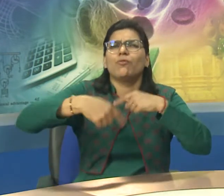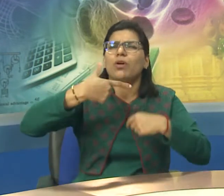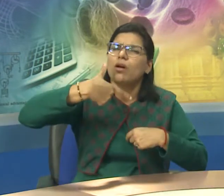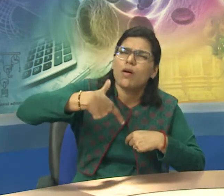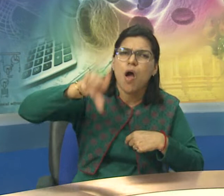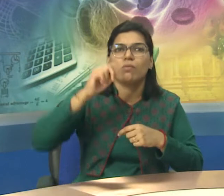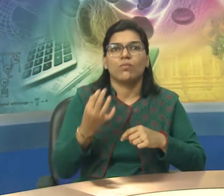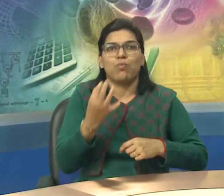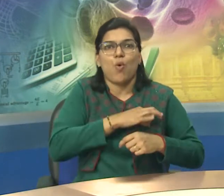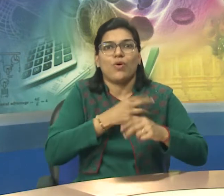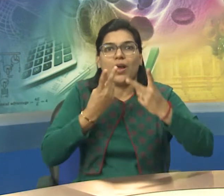administrative